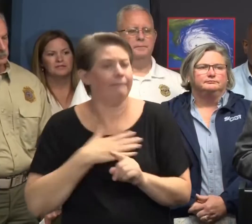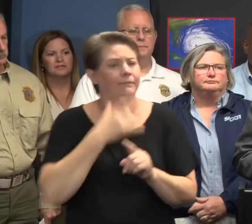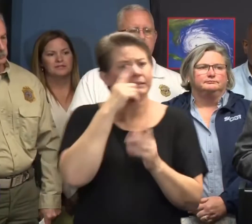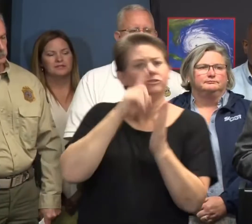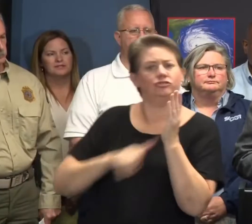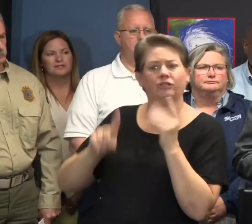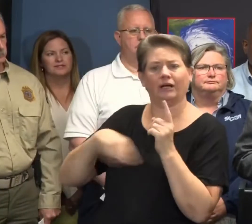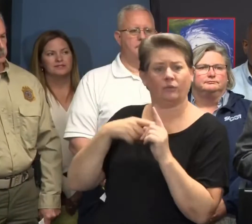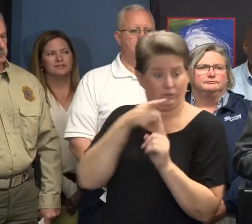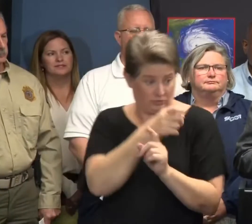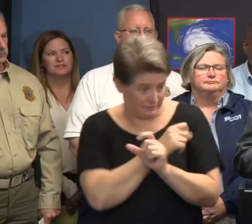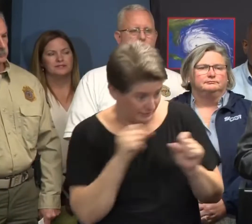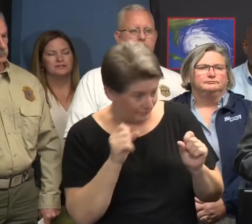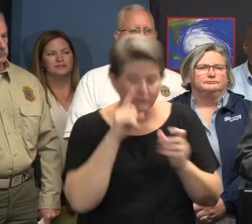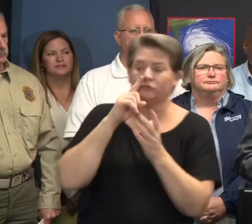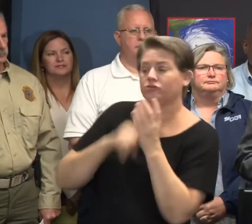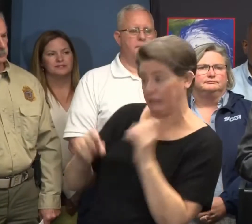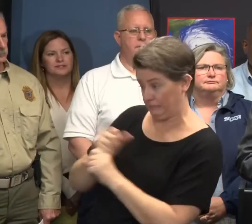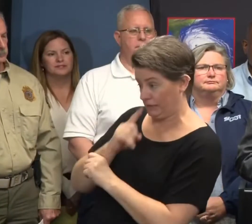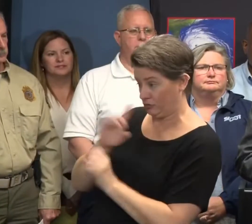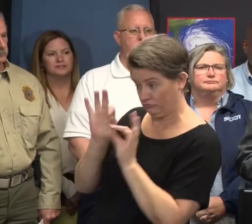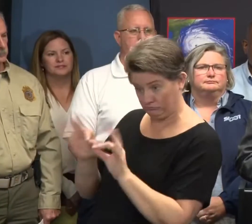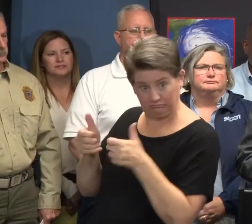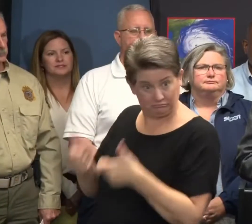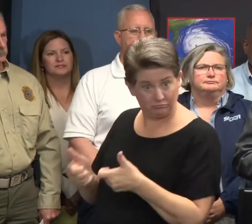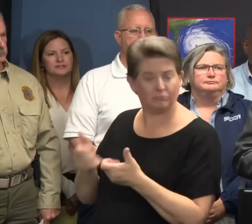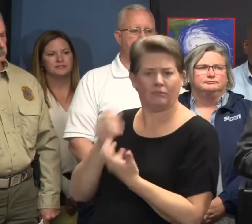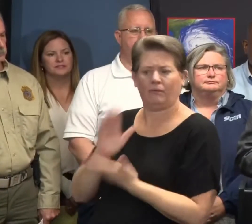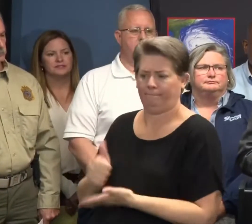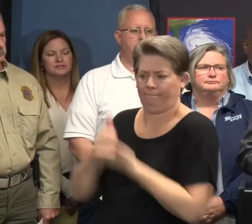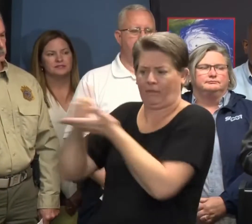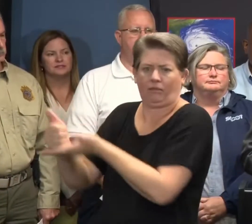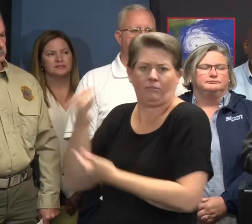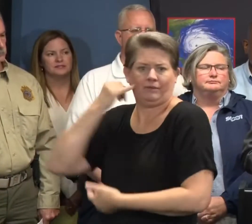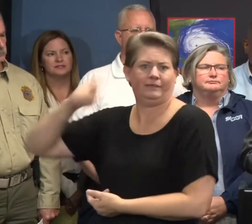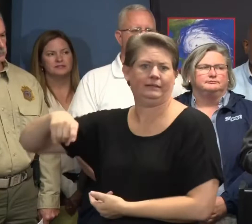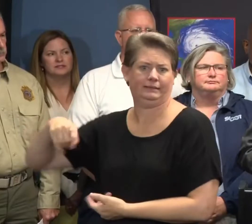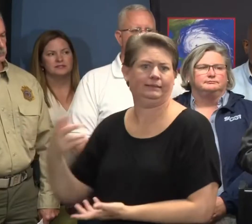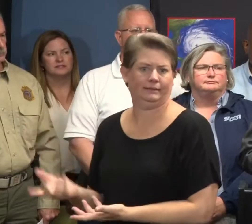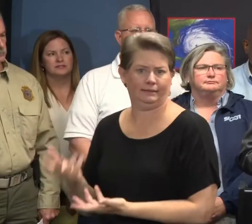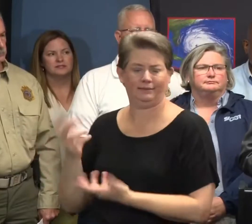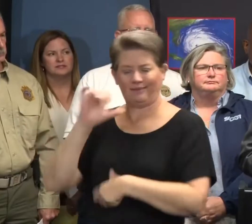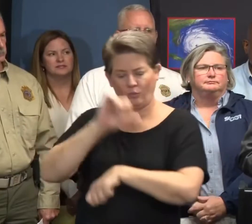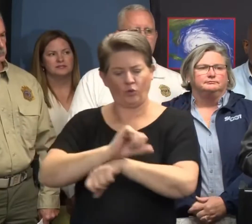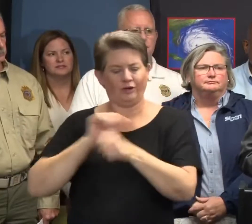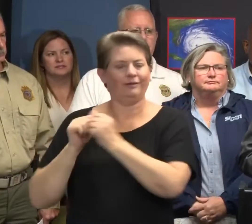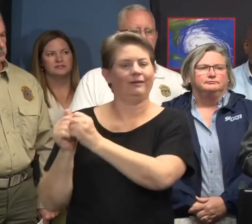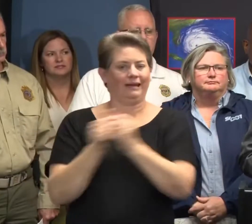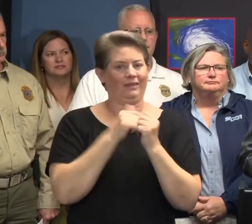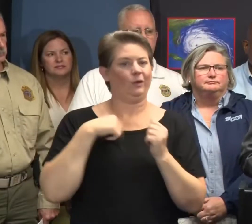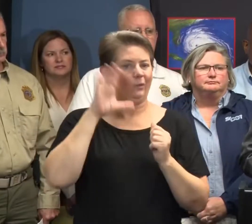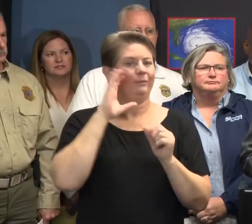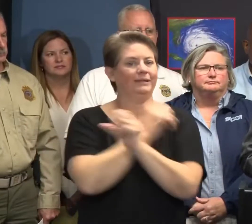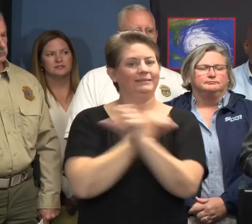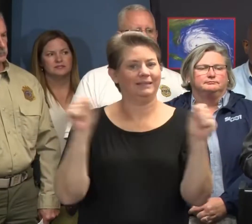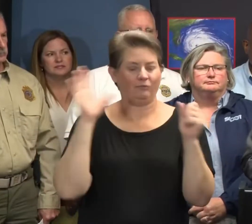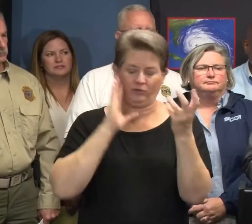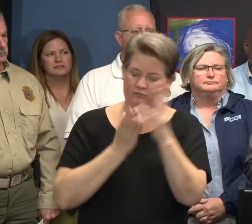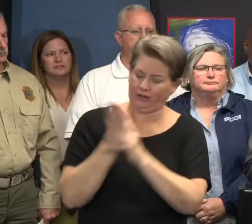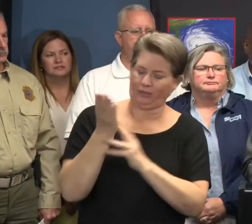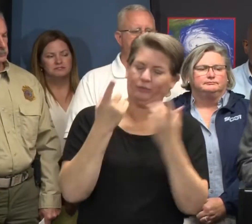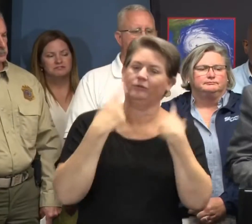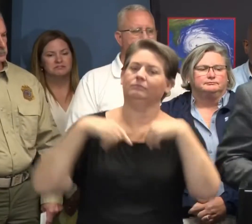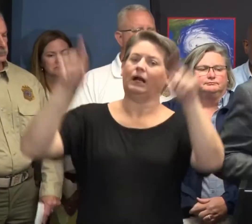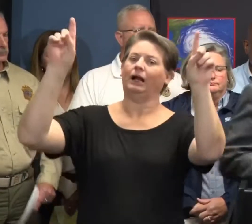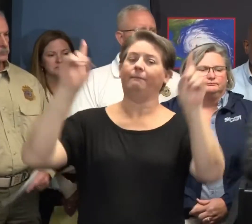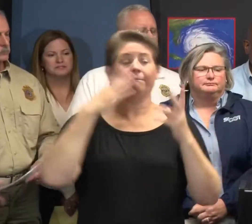so. Make sure they're okay. Provide them the assistance that they need. And, working together, we will be safe and we'll get through this successfully. Thank